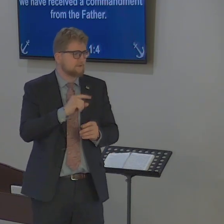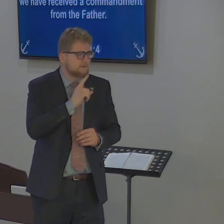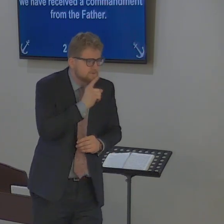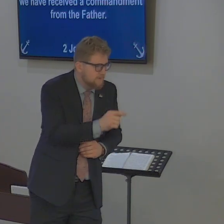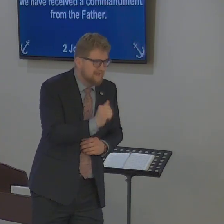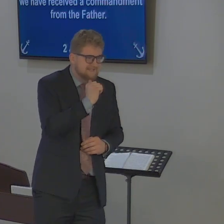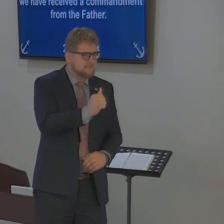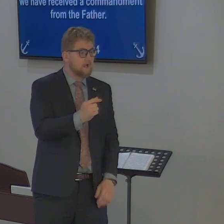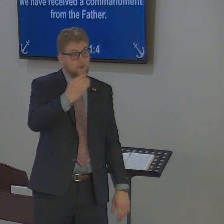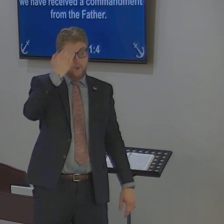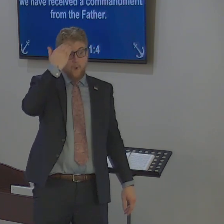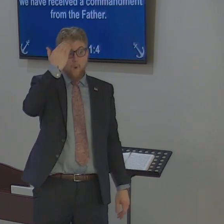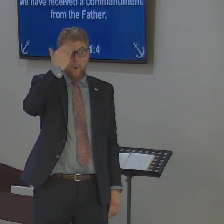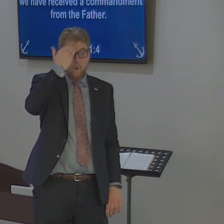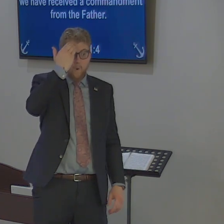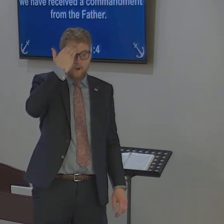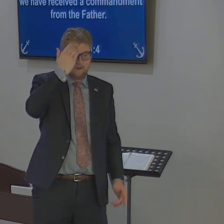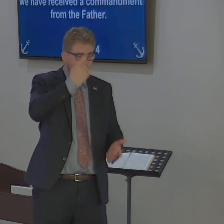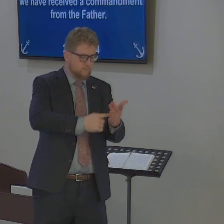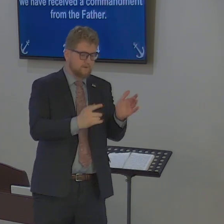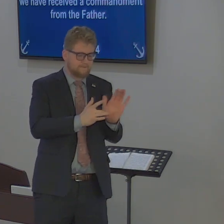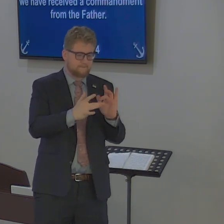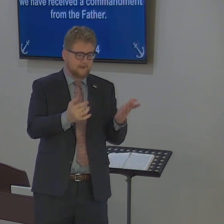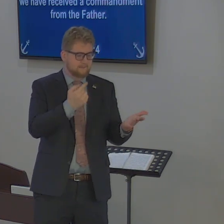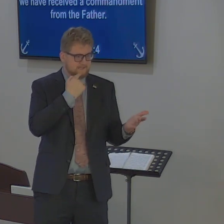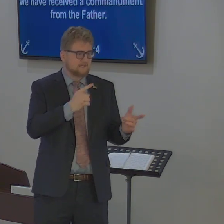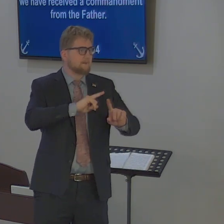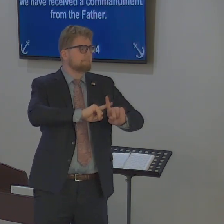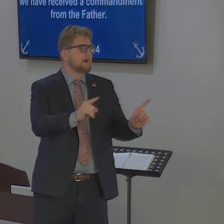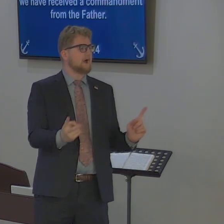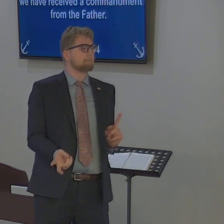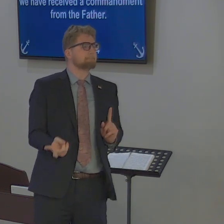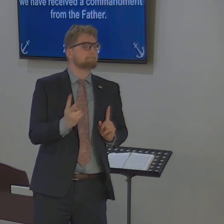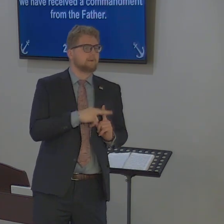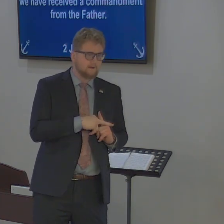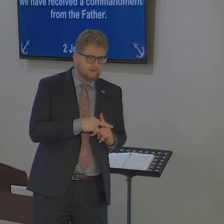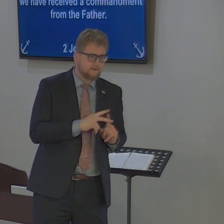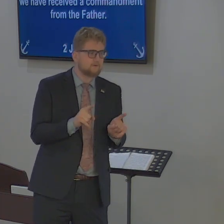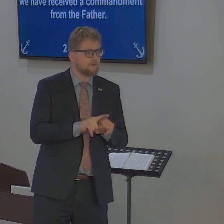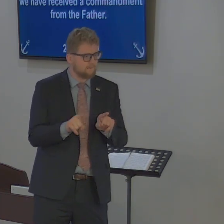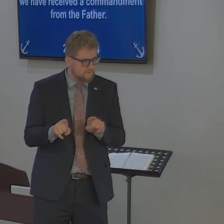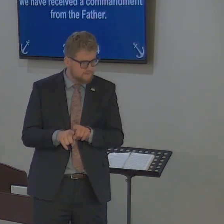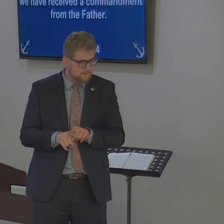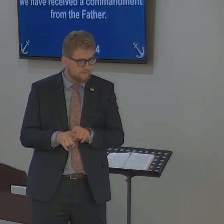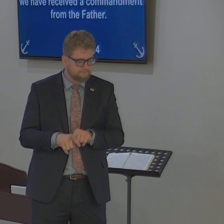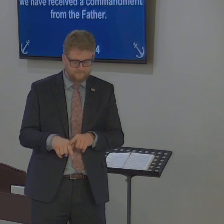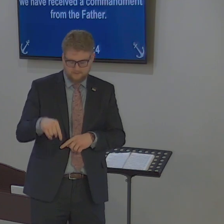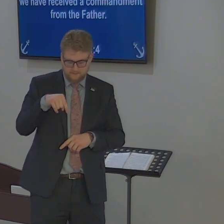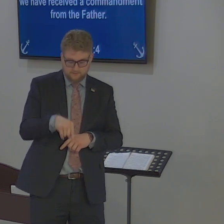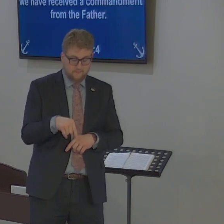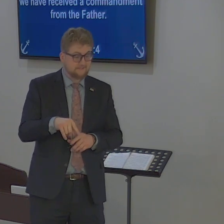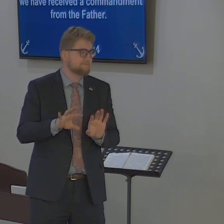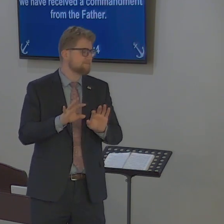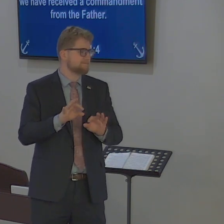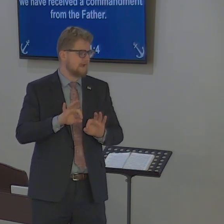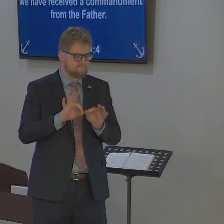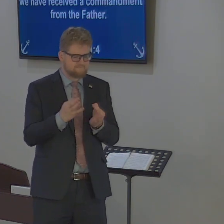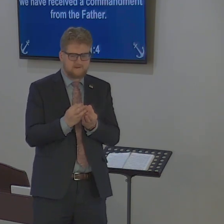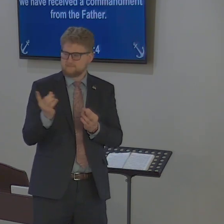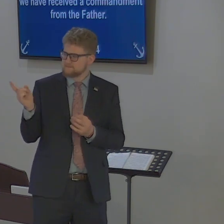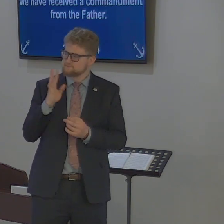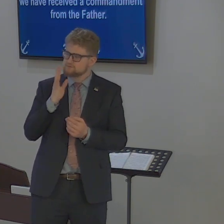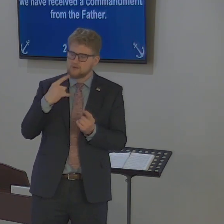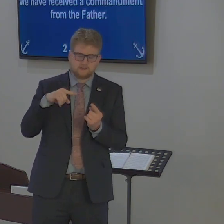what the Word of God says, but it's literally applying what the Word of God says. So this family is walking in truth. They're fighting